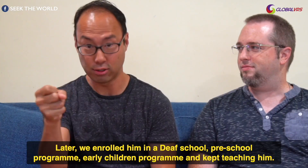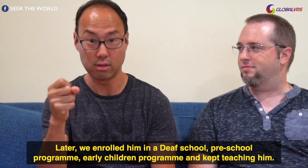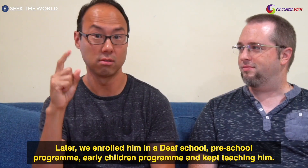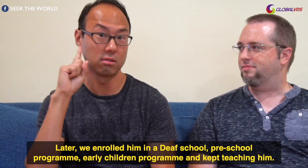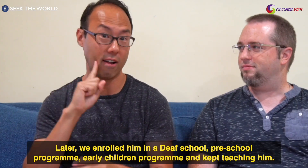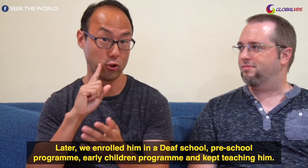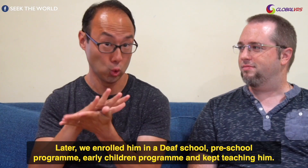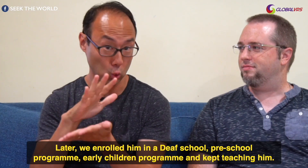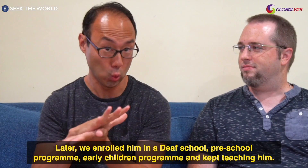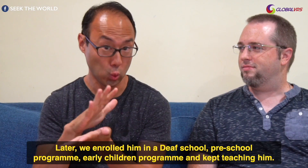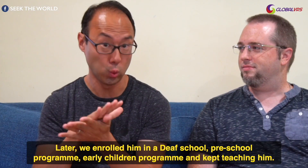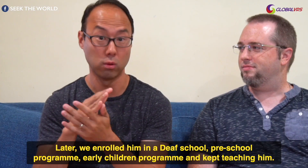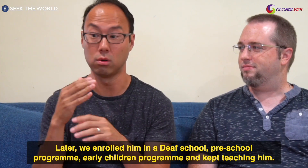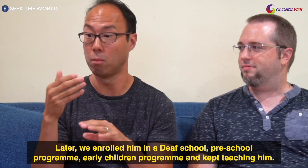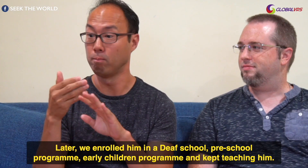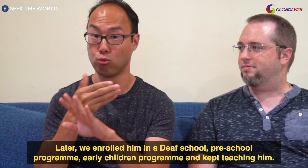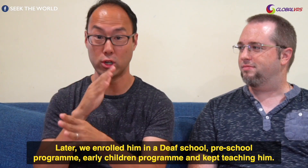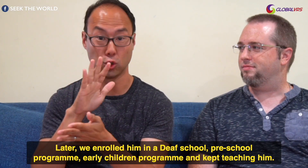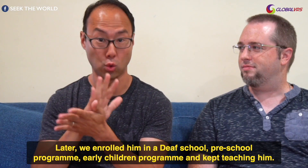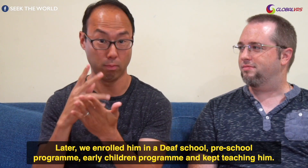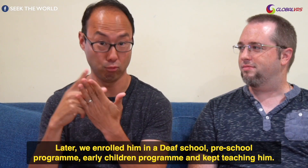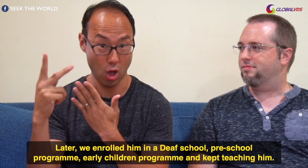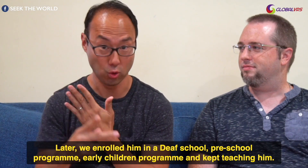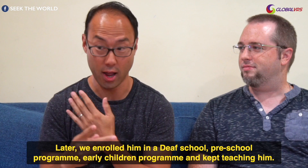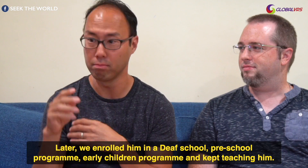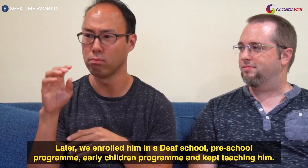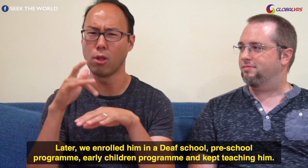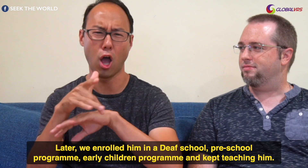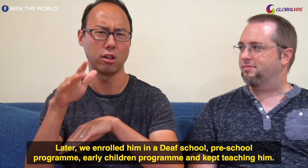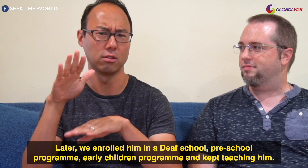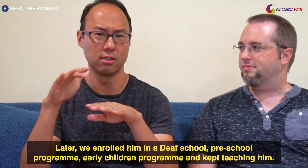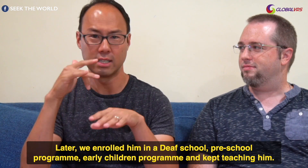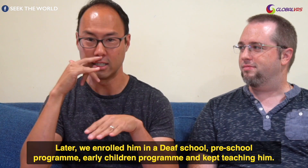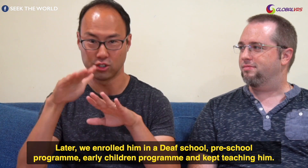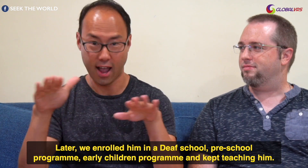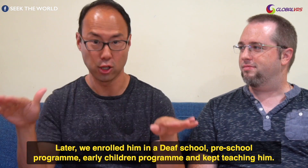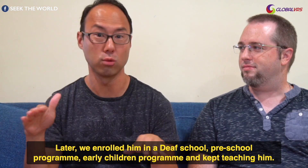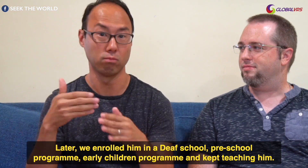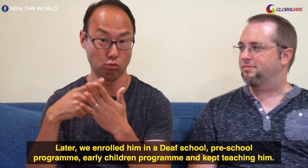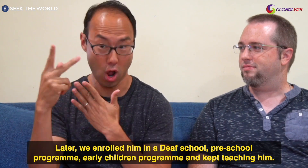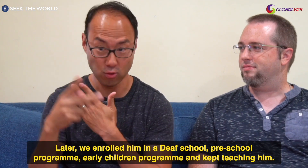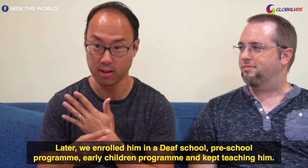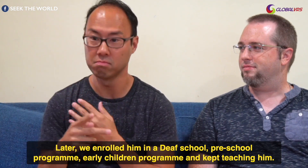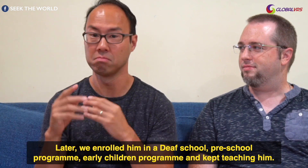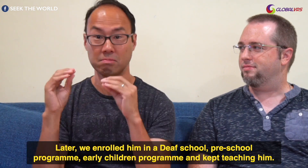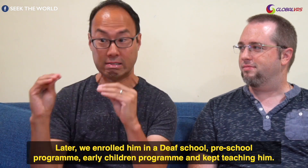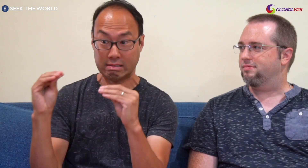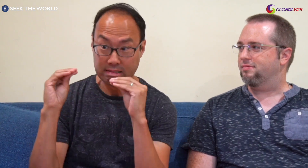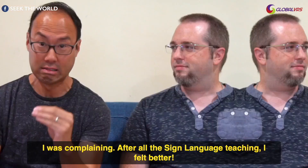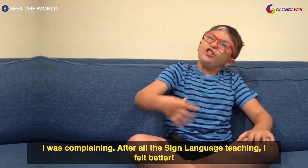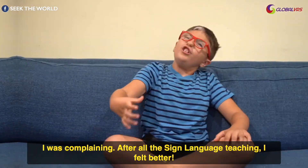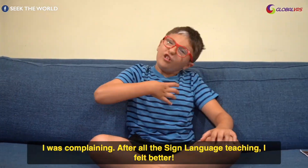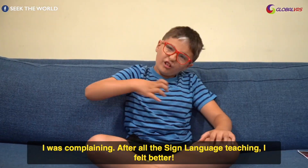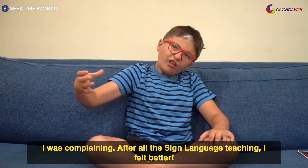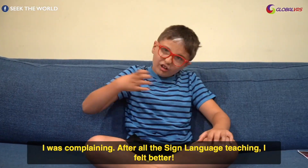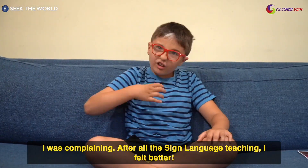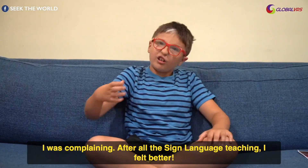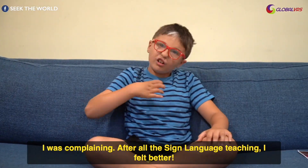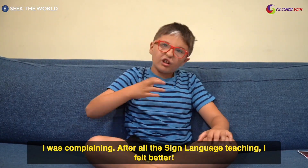Later, we enrolled him in a deaf school, a preschool program, early childhood, and just continued teaching him. I was